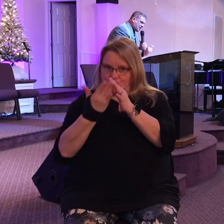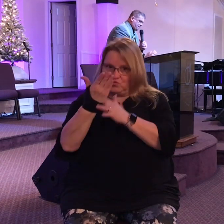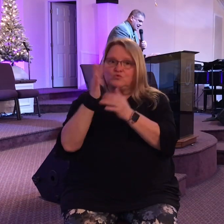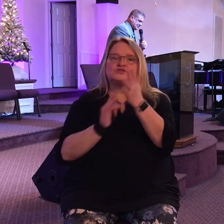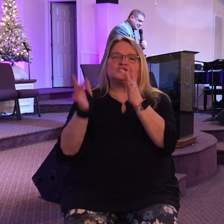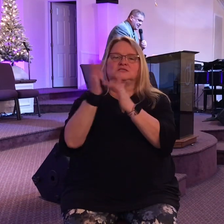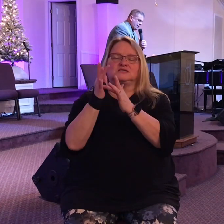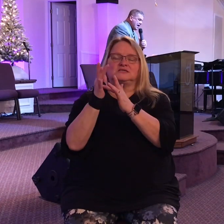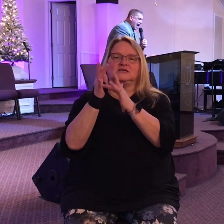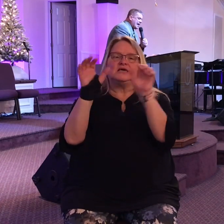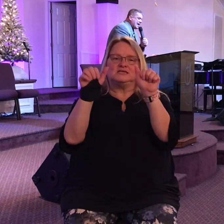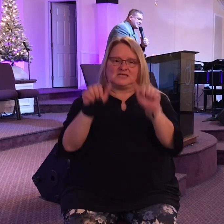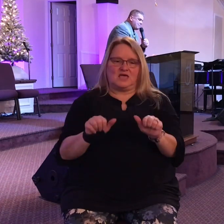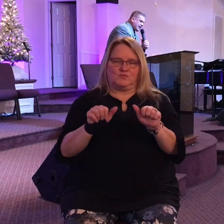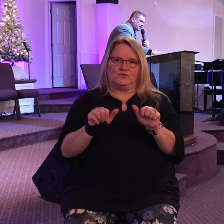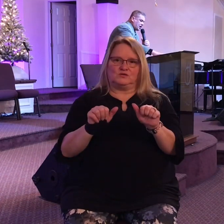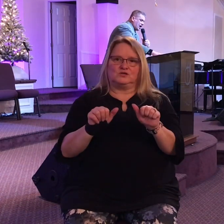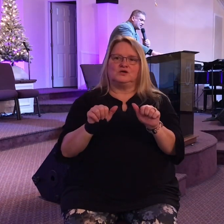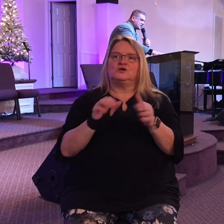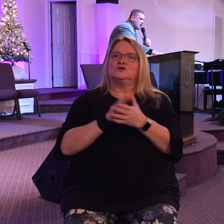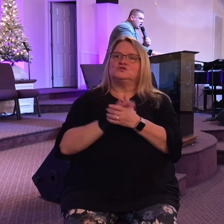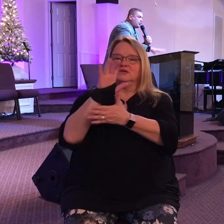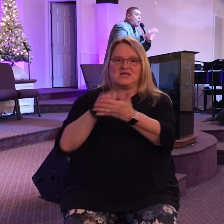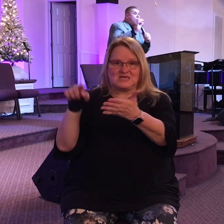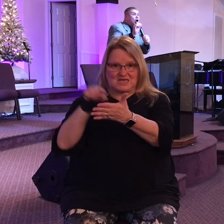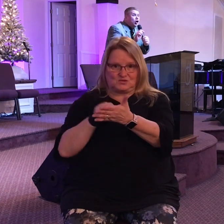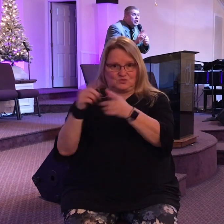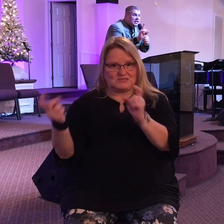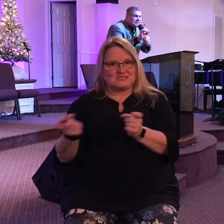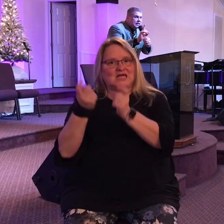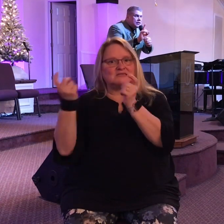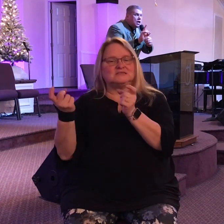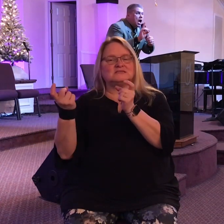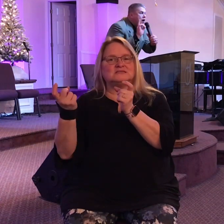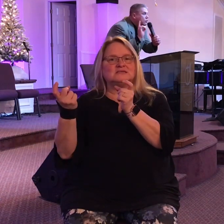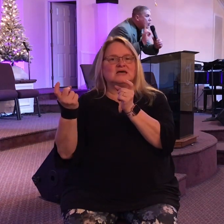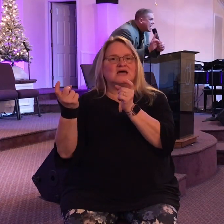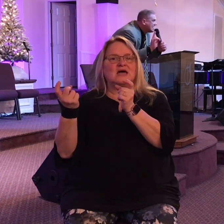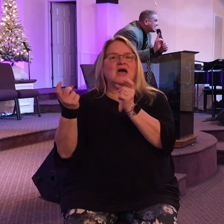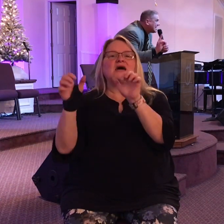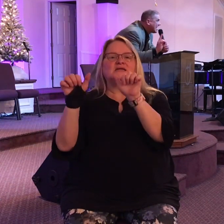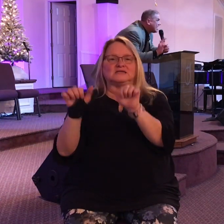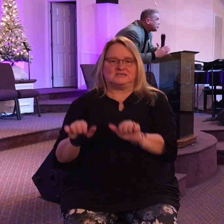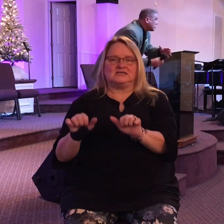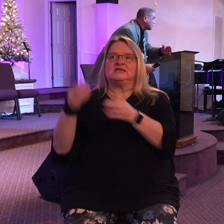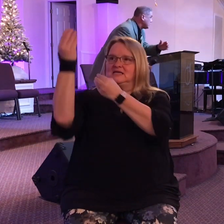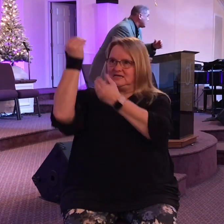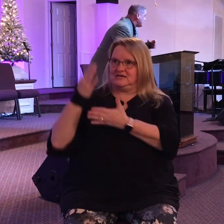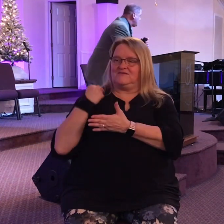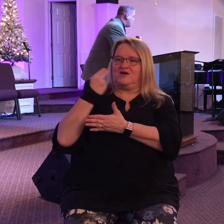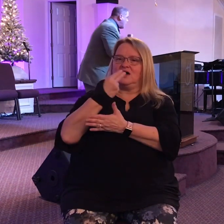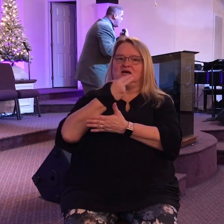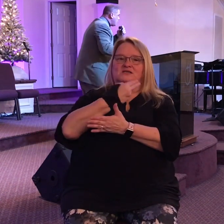their trespasses to them, and has committed to us the word, listen, of reconciliation.